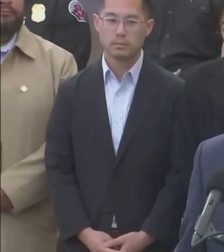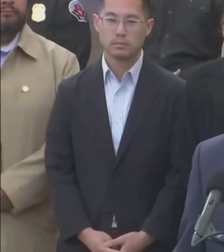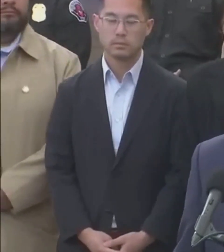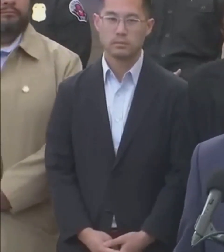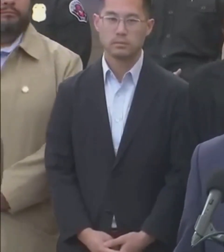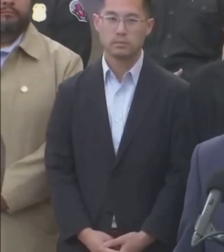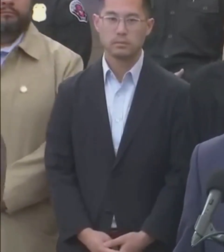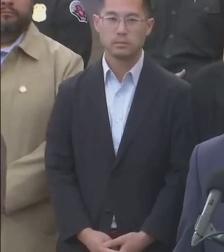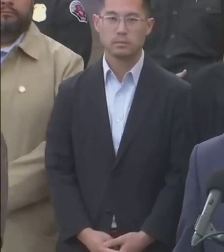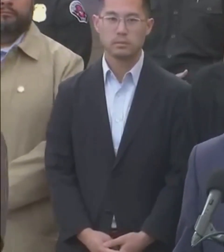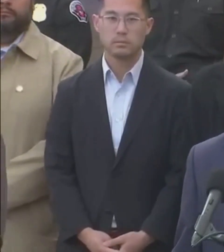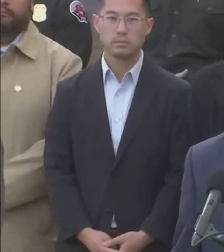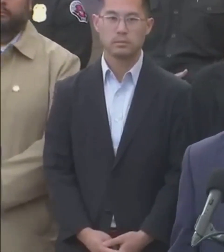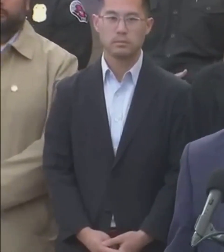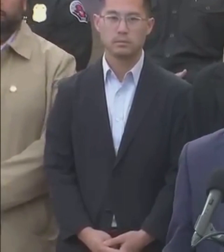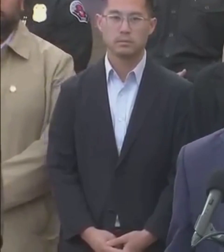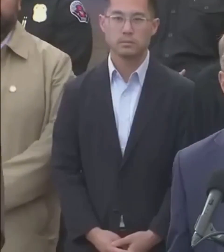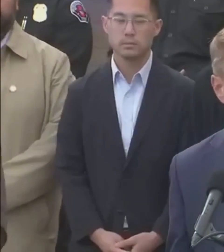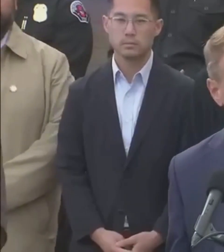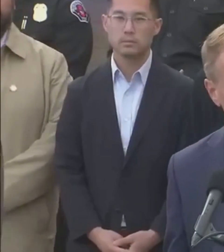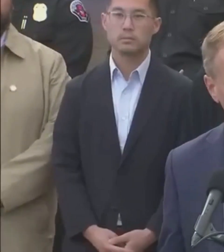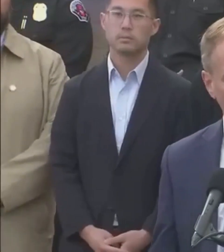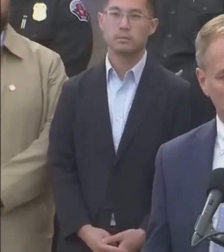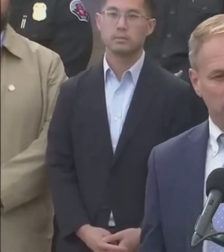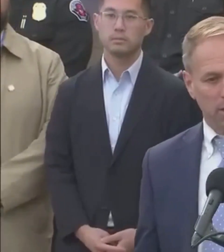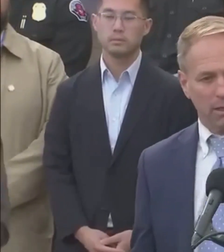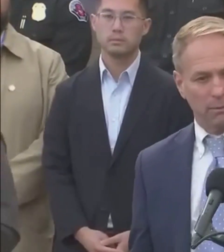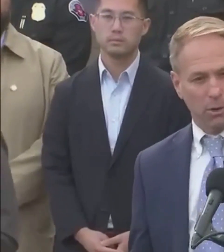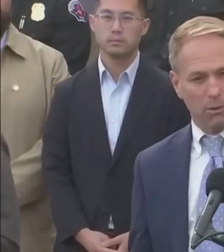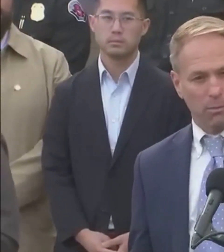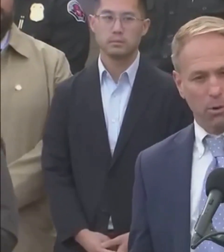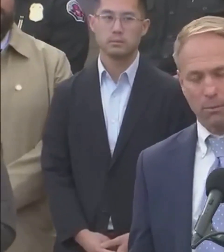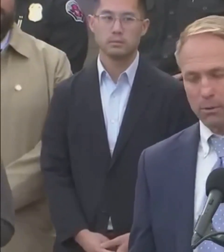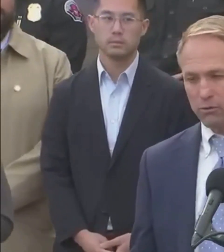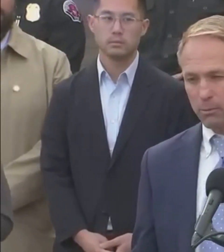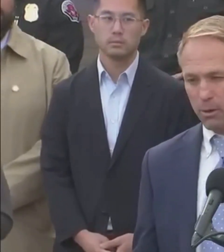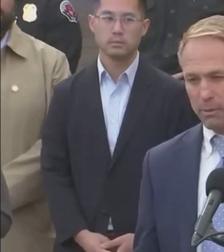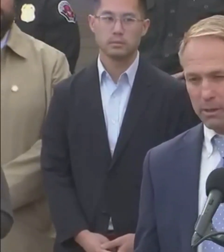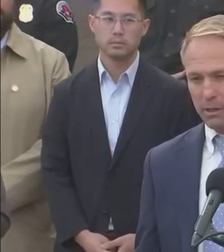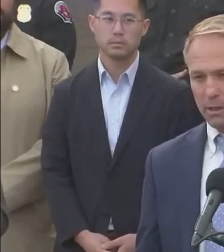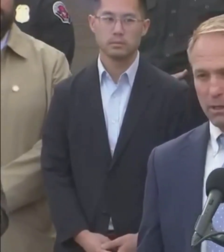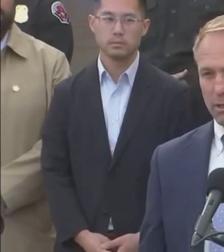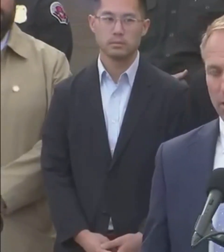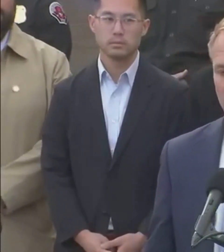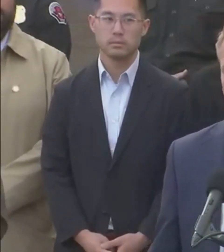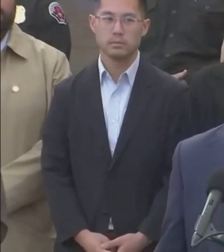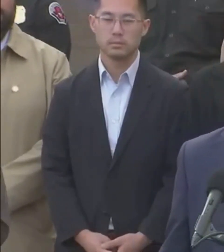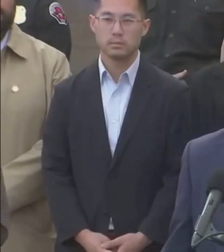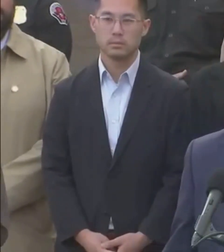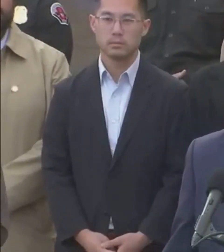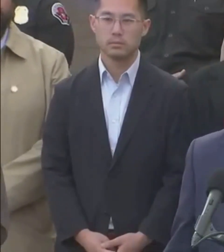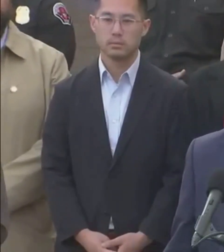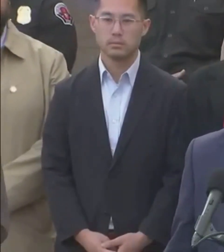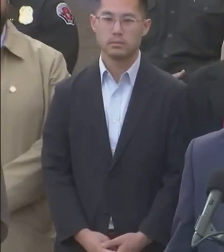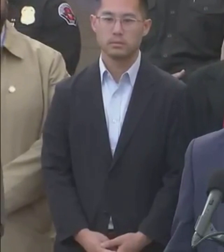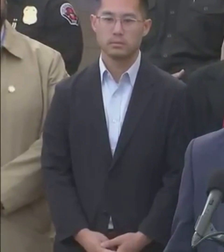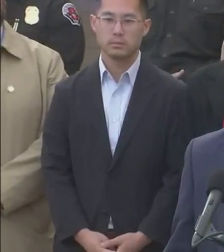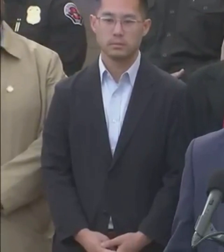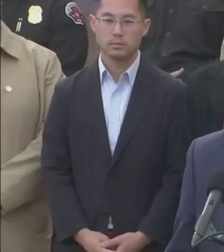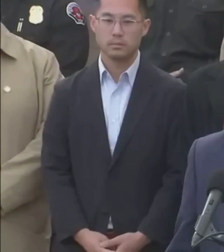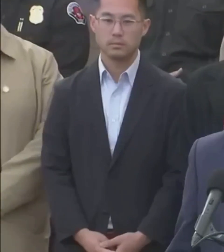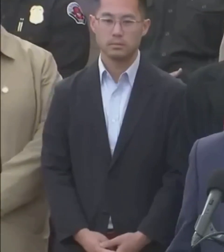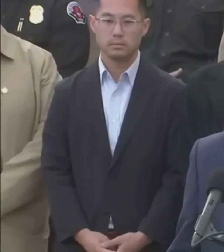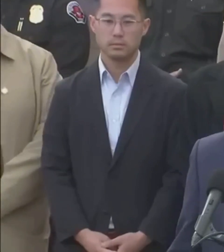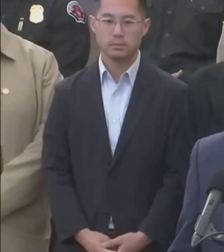to protect everybody. Representative Michelle Steele, R. Cypress, I'm sorrowful over the previous evening's misfortune at a Lunar New